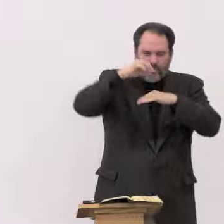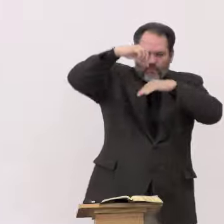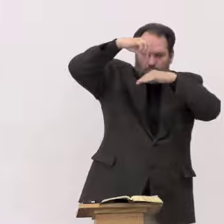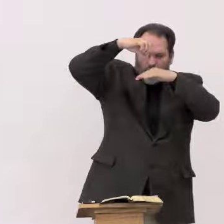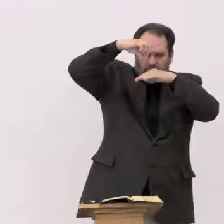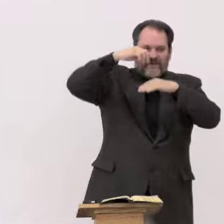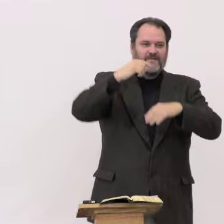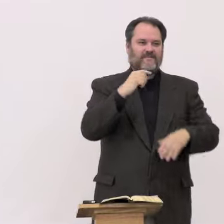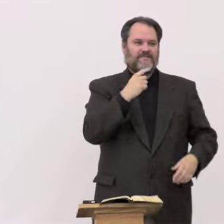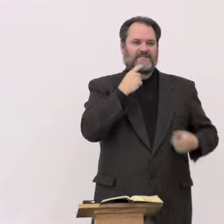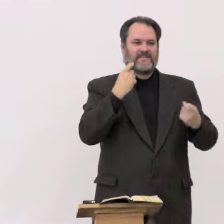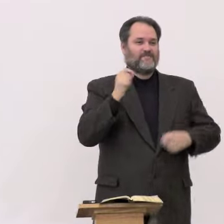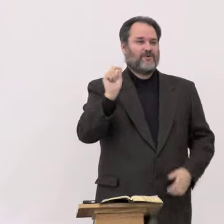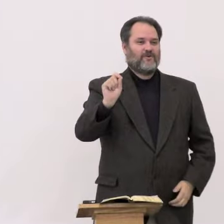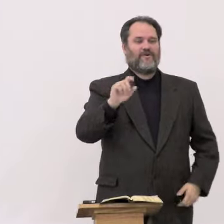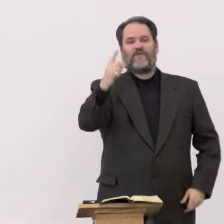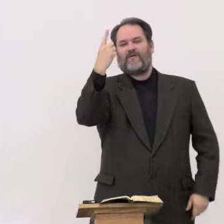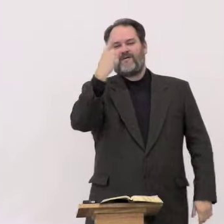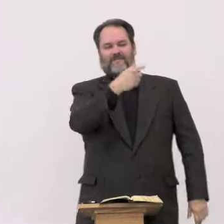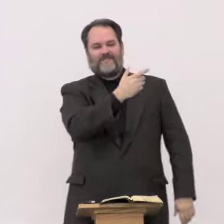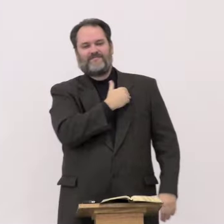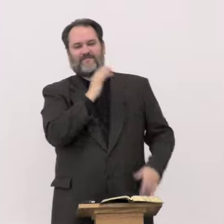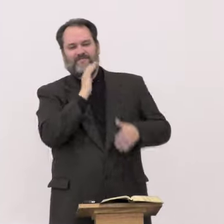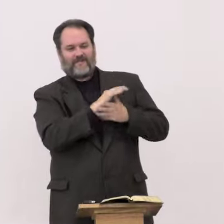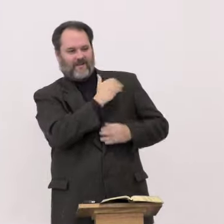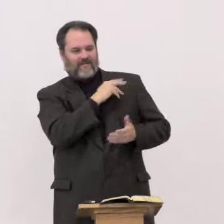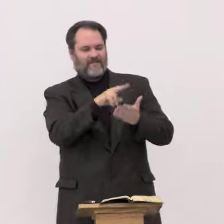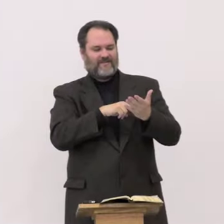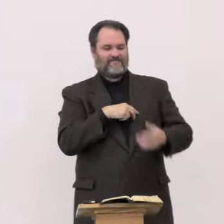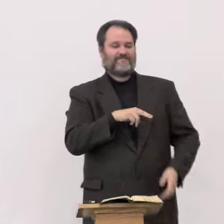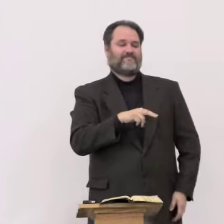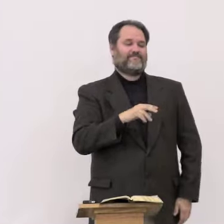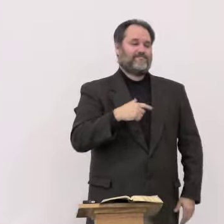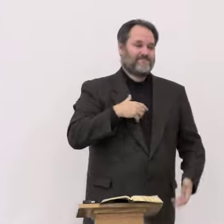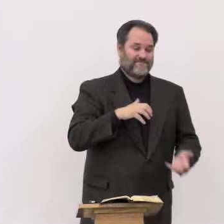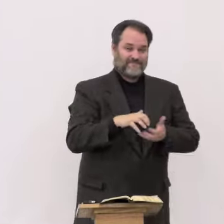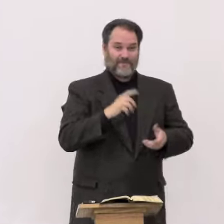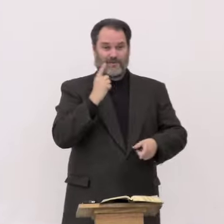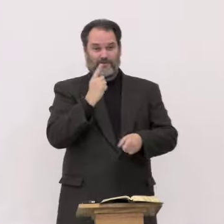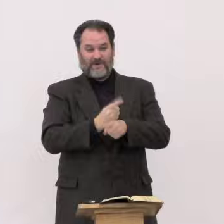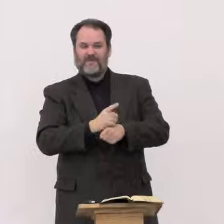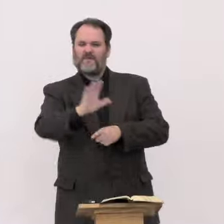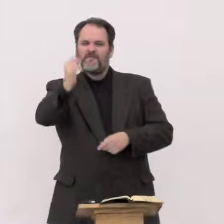Like, this is saying, like, if Jesus never said it, if we sin just one little